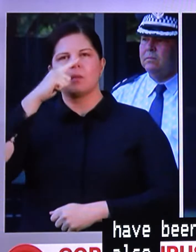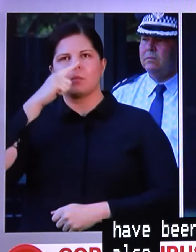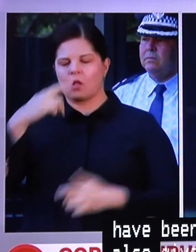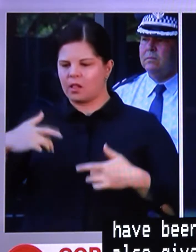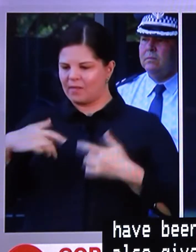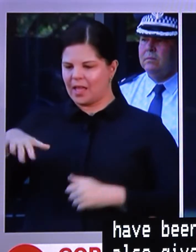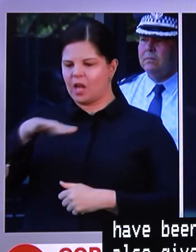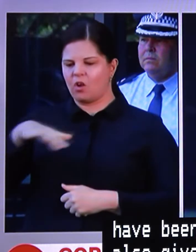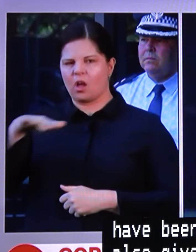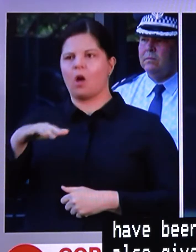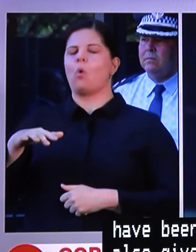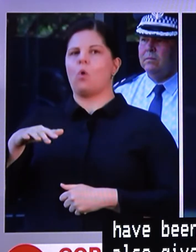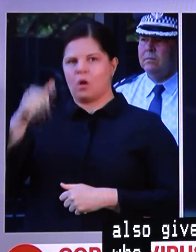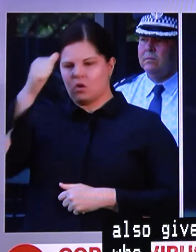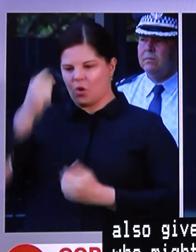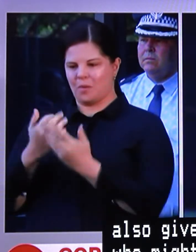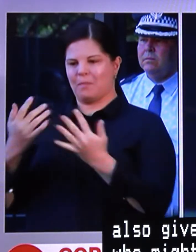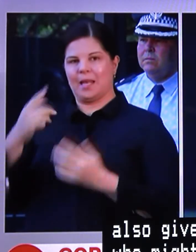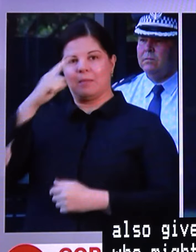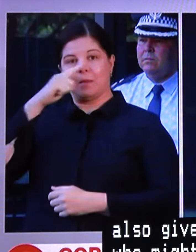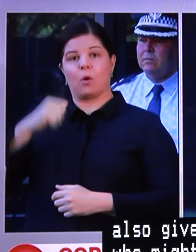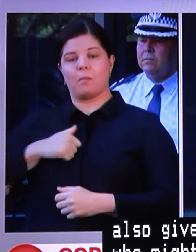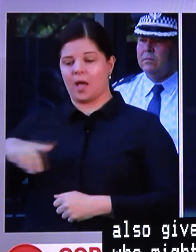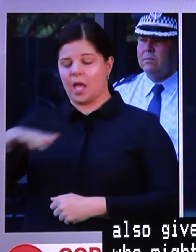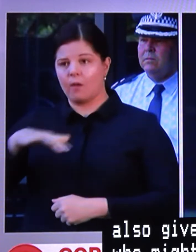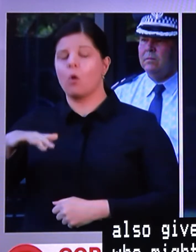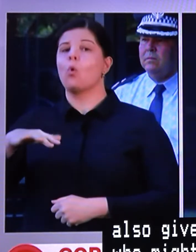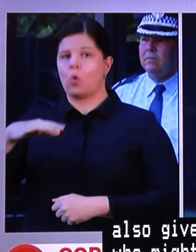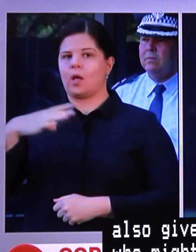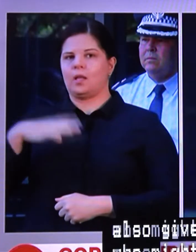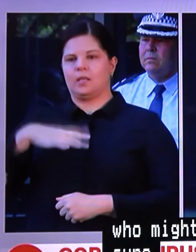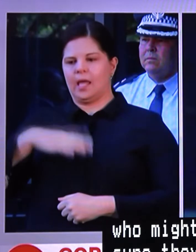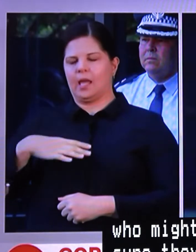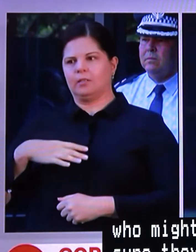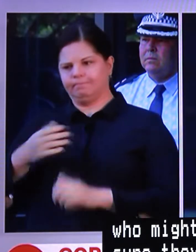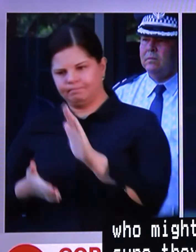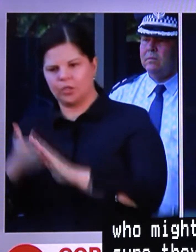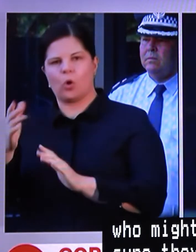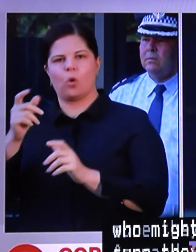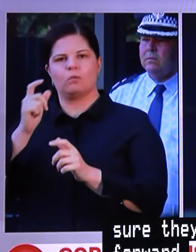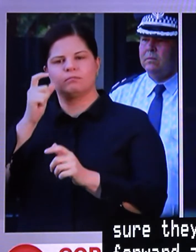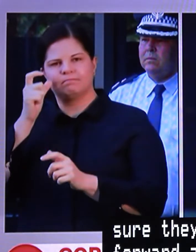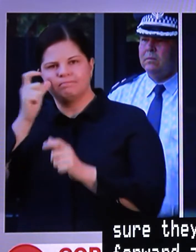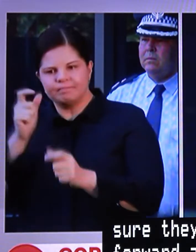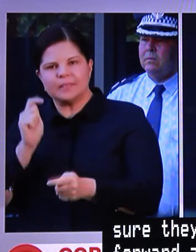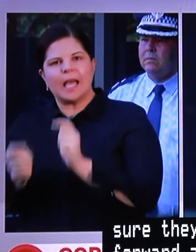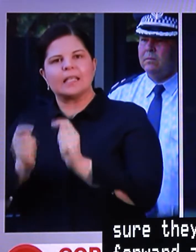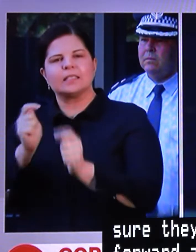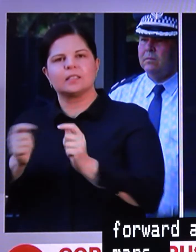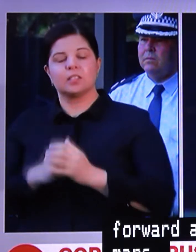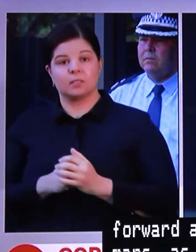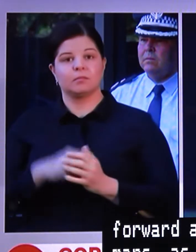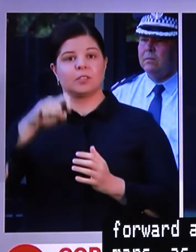hotspot to make sure they're extra cautious and come forward and get tested. So these heat maps, as we call them, will be publicly available.